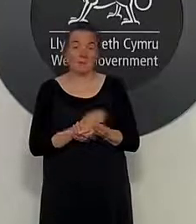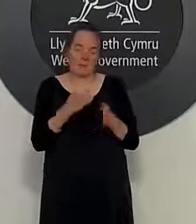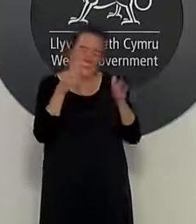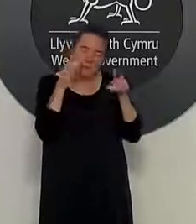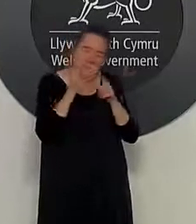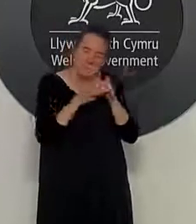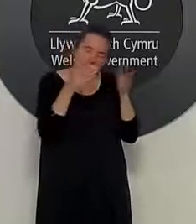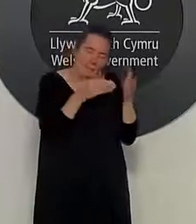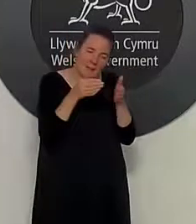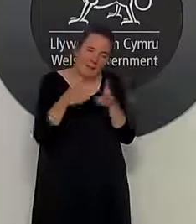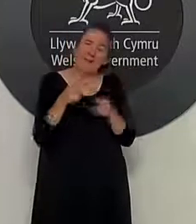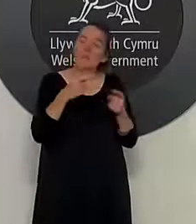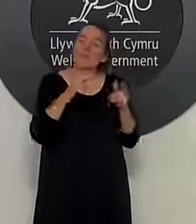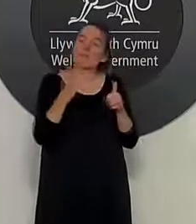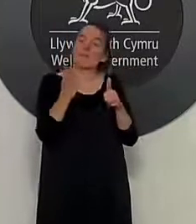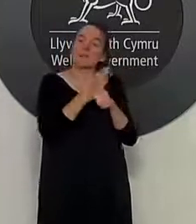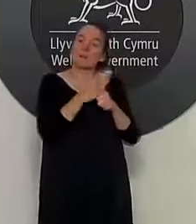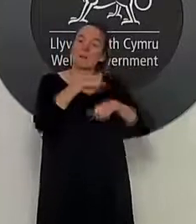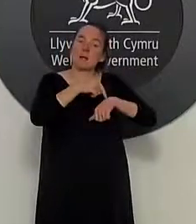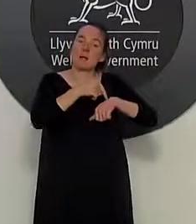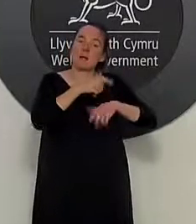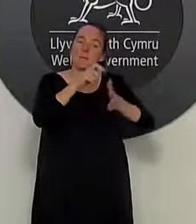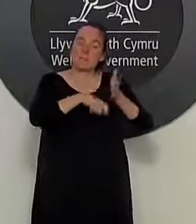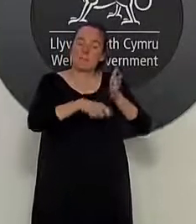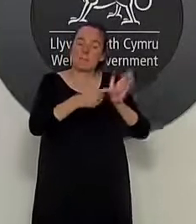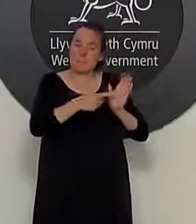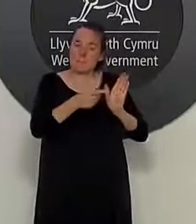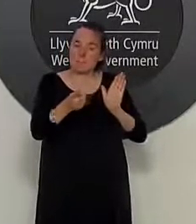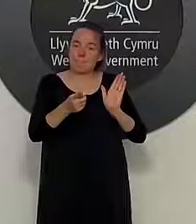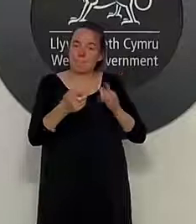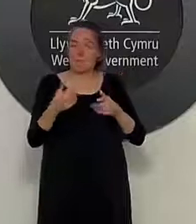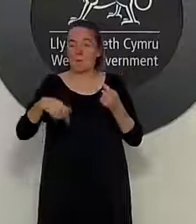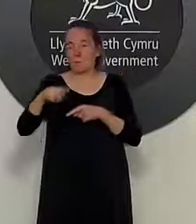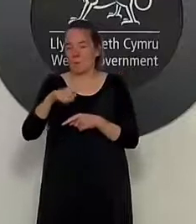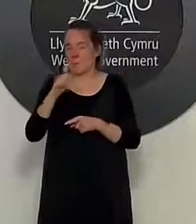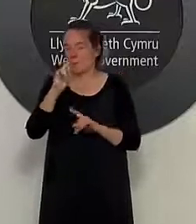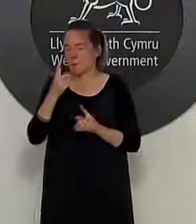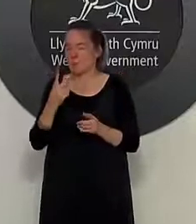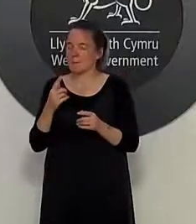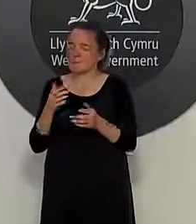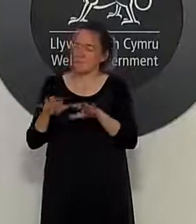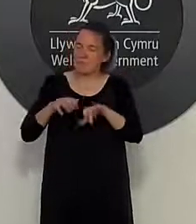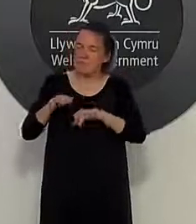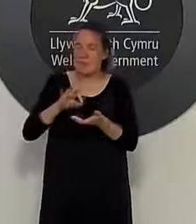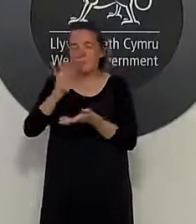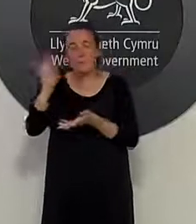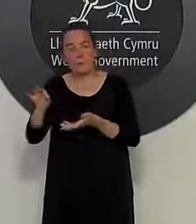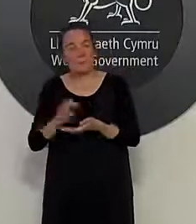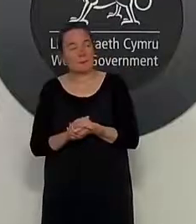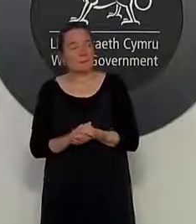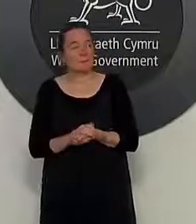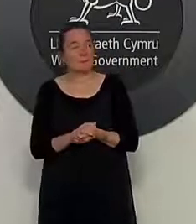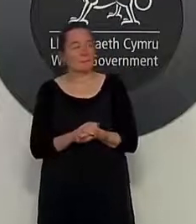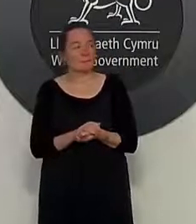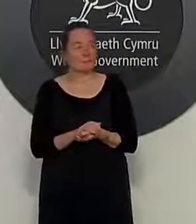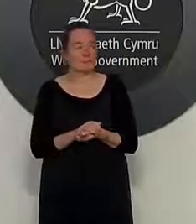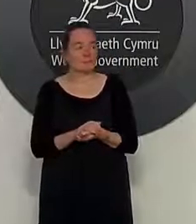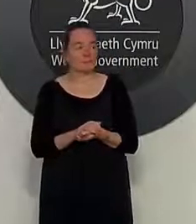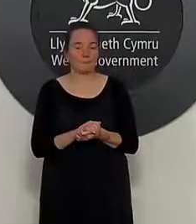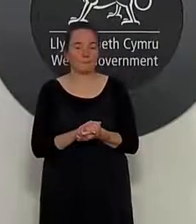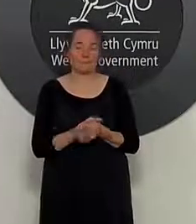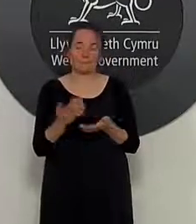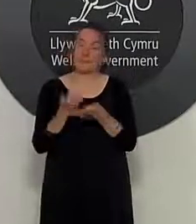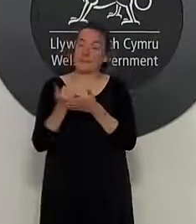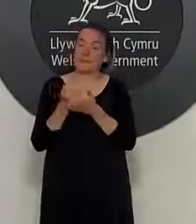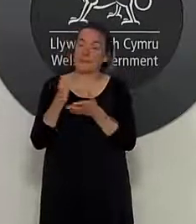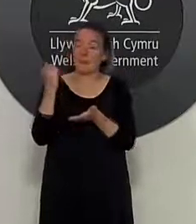They were targeted on first-time buyers, and they were targeted at people with affordability issues. So whereas a typical bank or